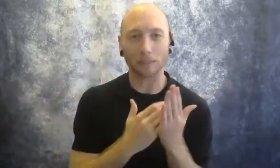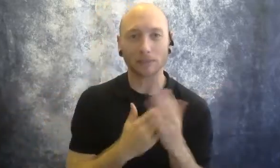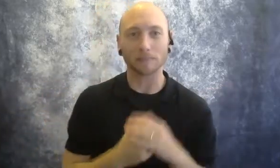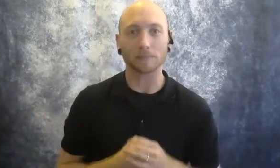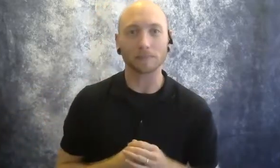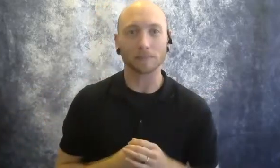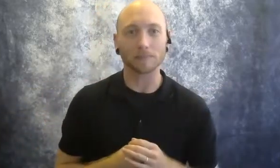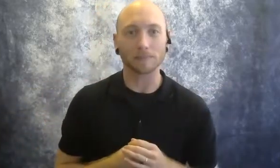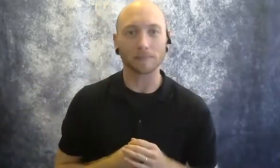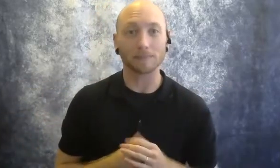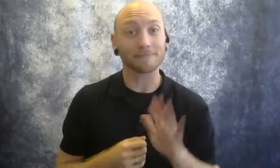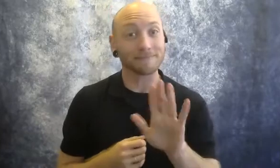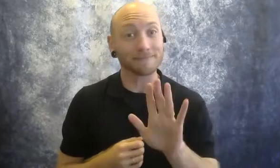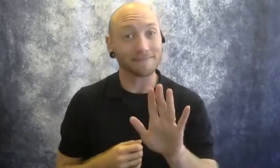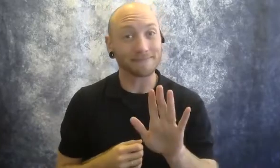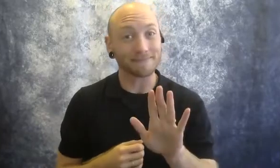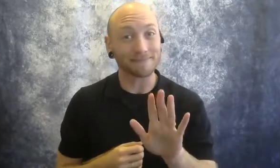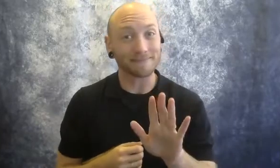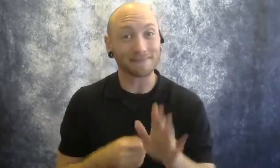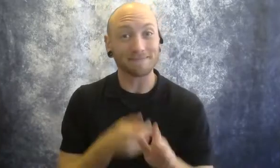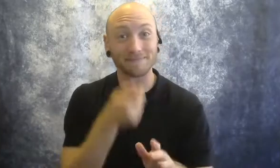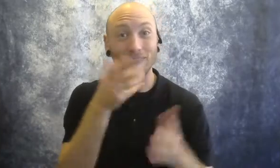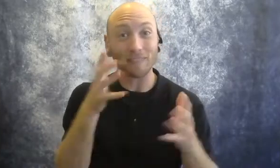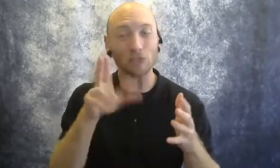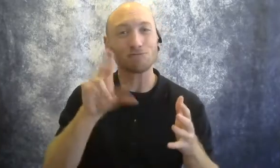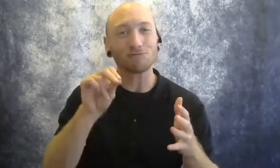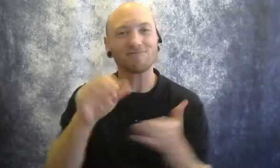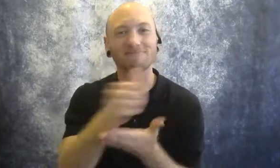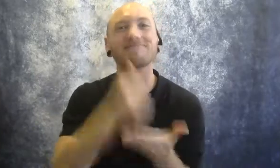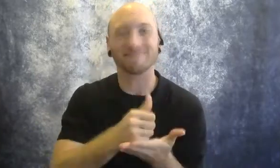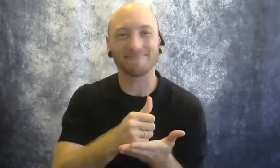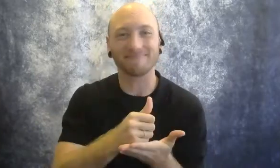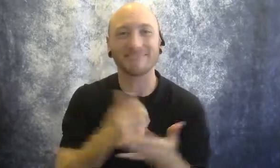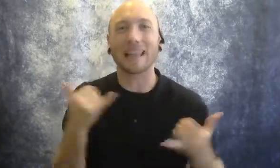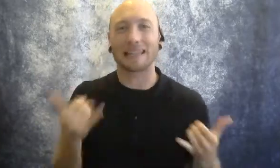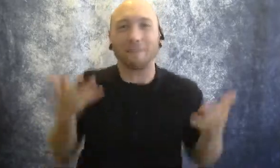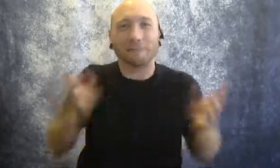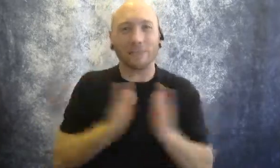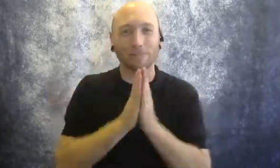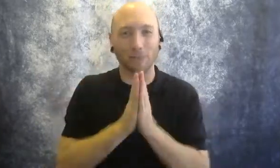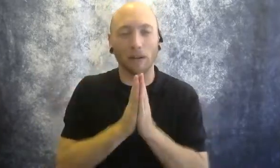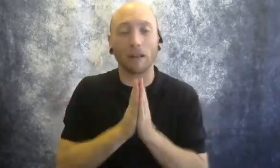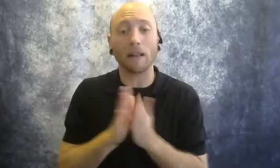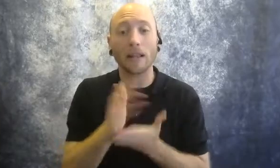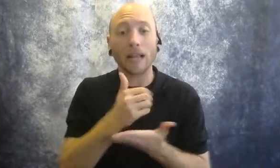me, of this program, and of these steps." And he said, "Don't forget the amen. The amen is what sets everything in